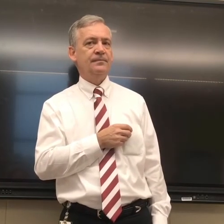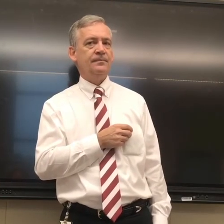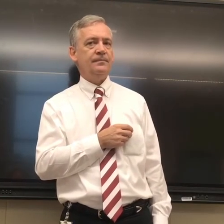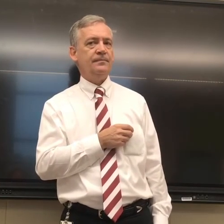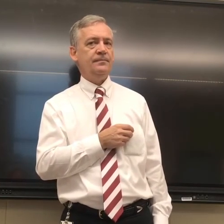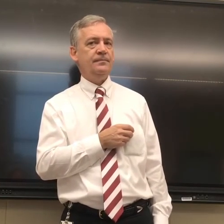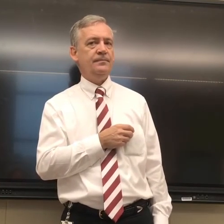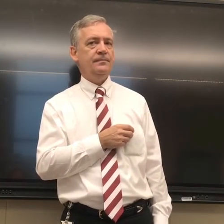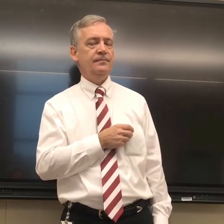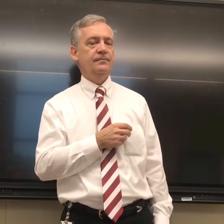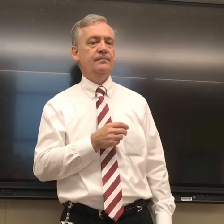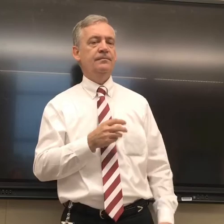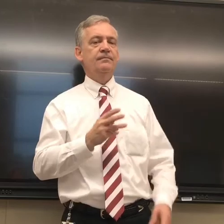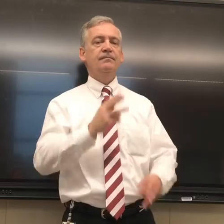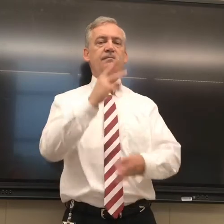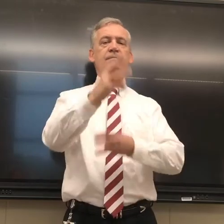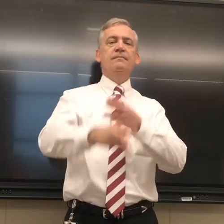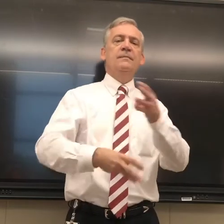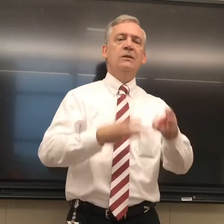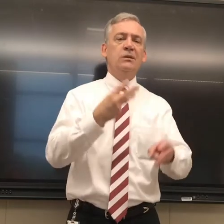The world had lost its boundary lines.